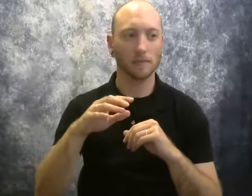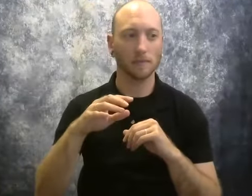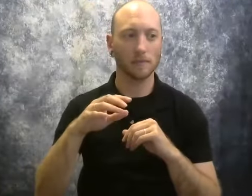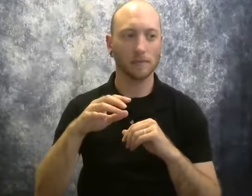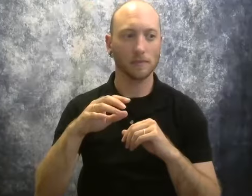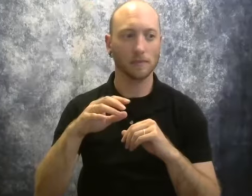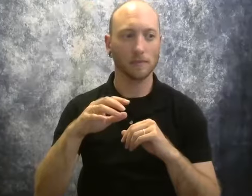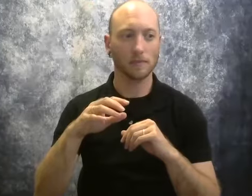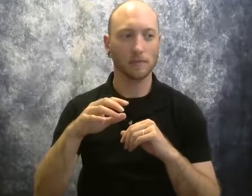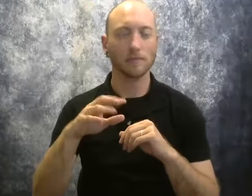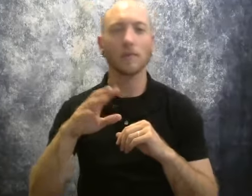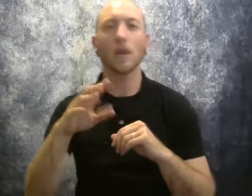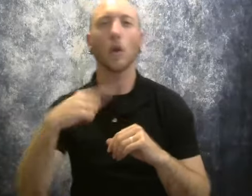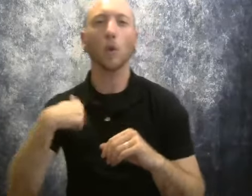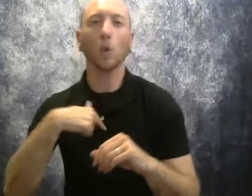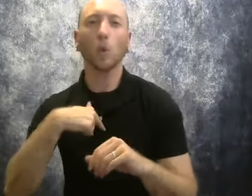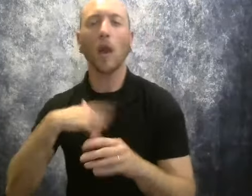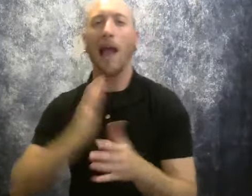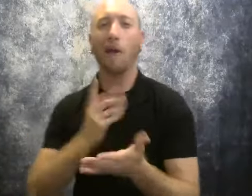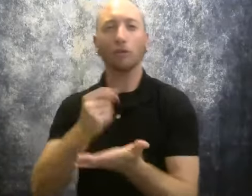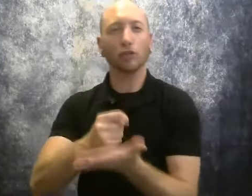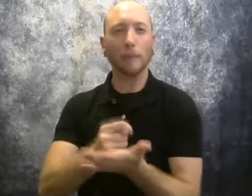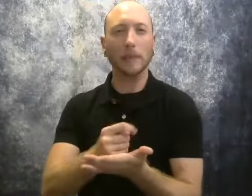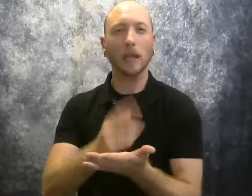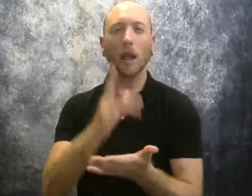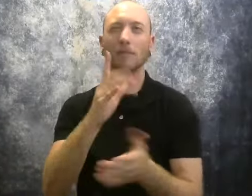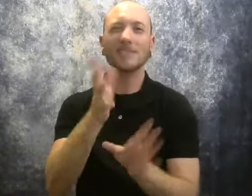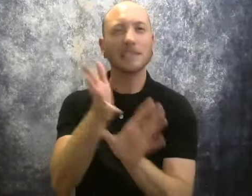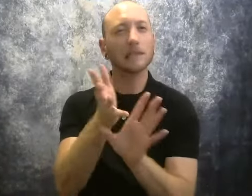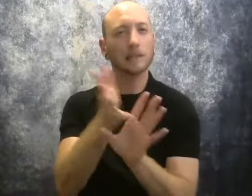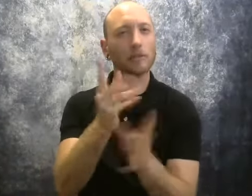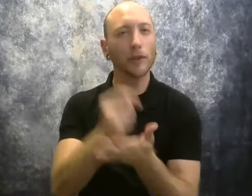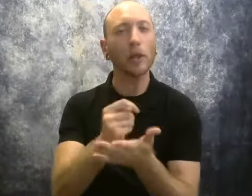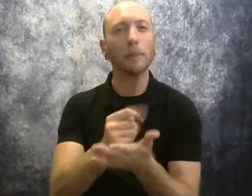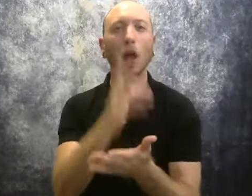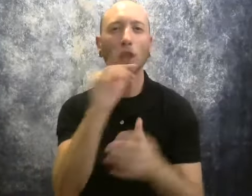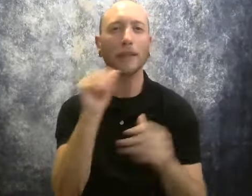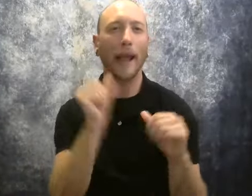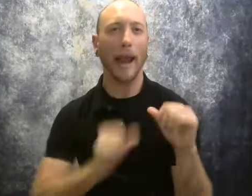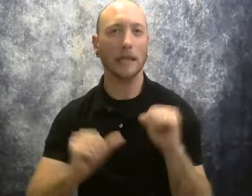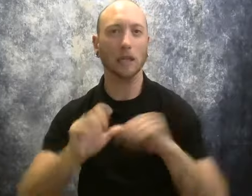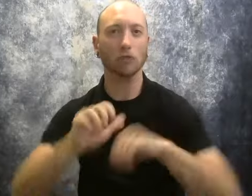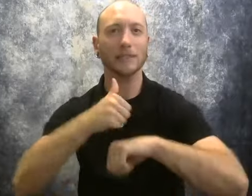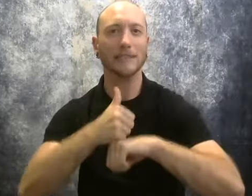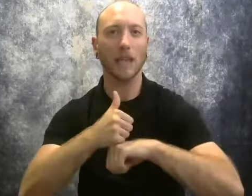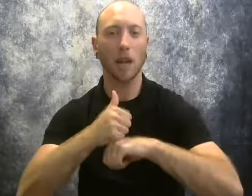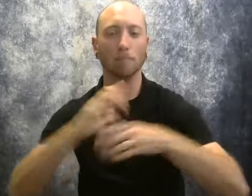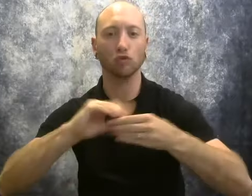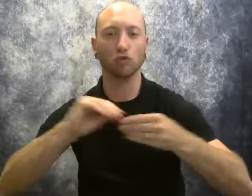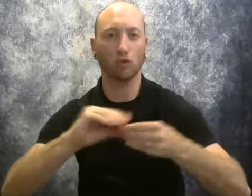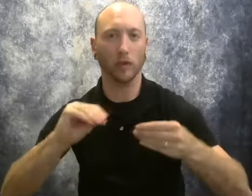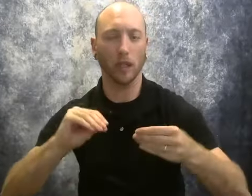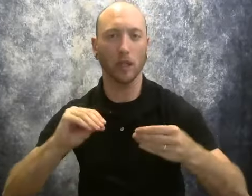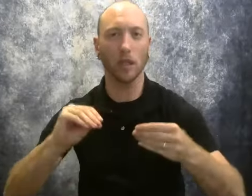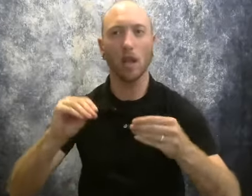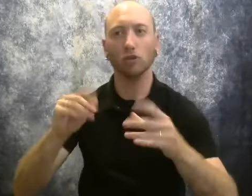the scene, and others in the room were used as different props, as mothers or fathers, brothers and sisters.